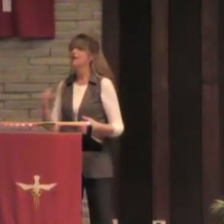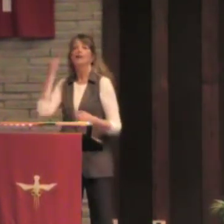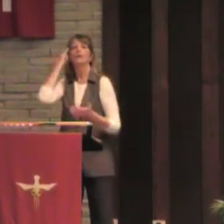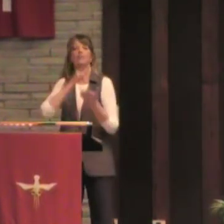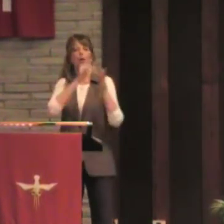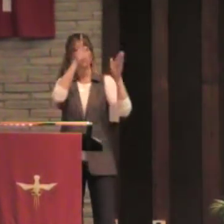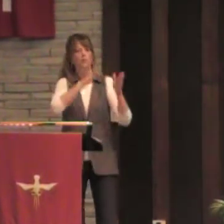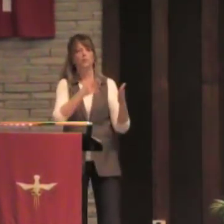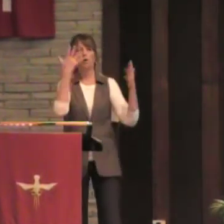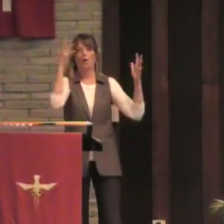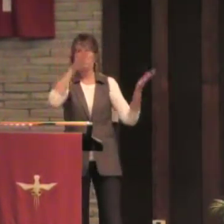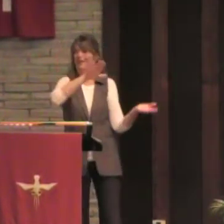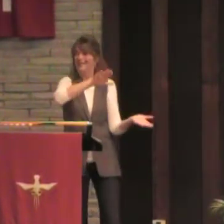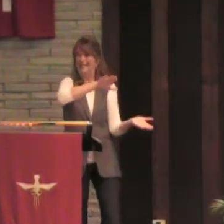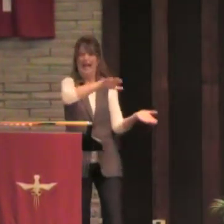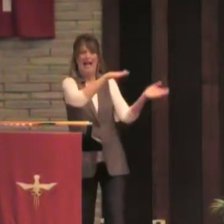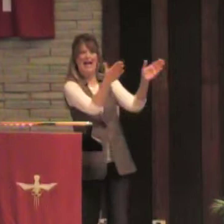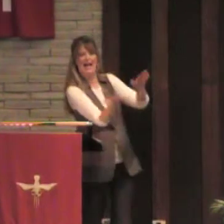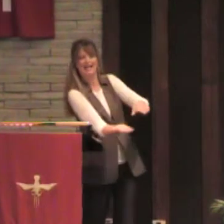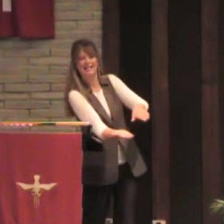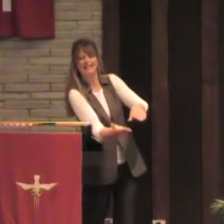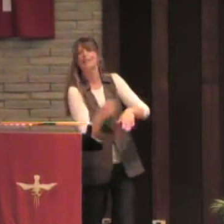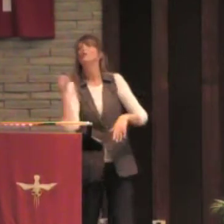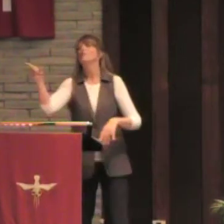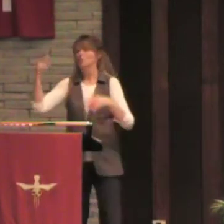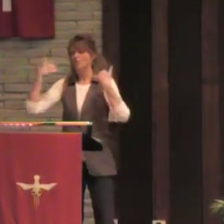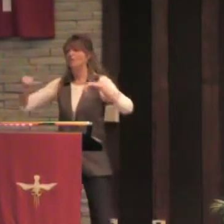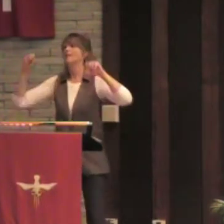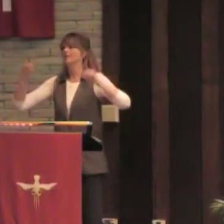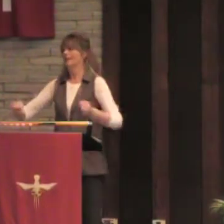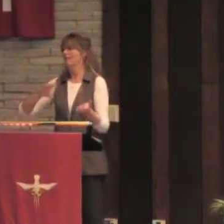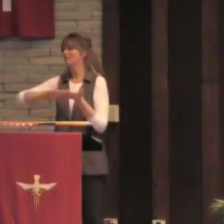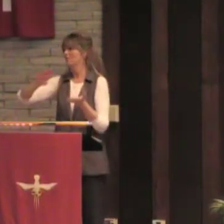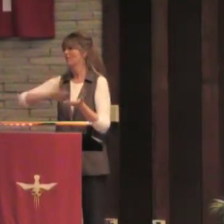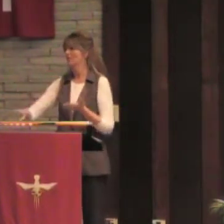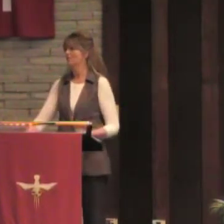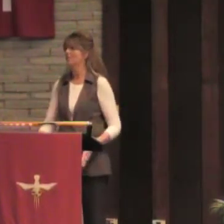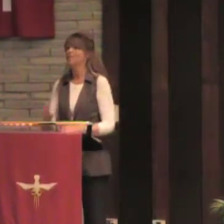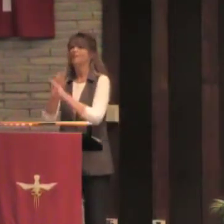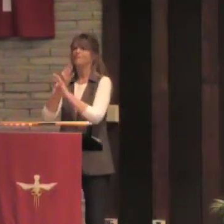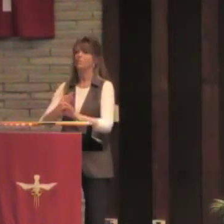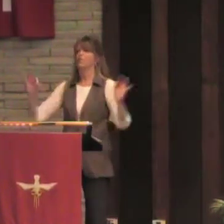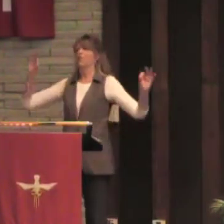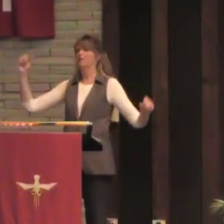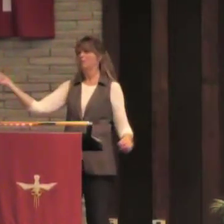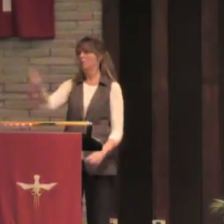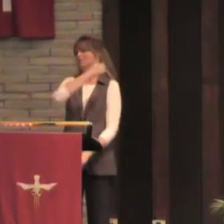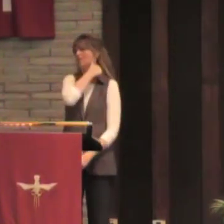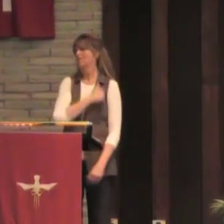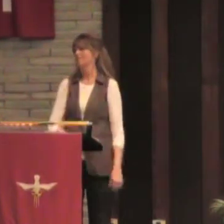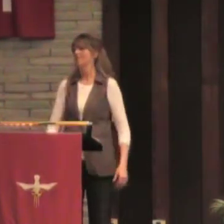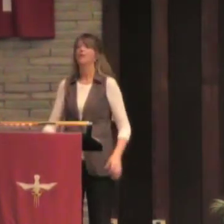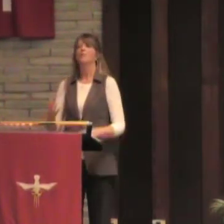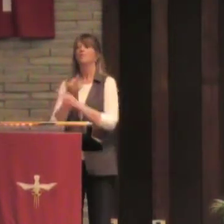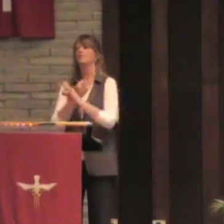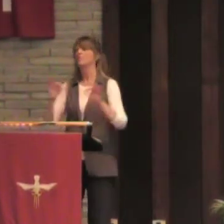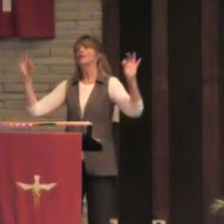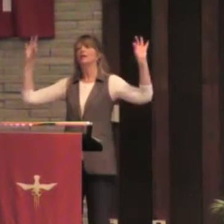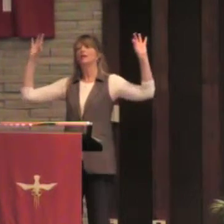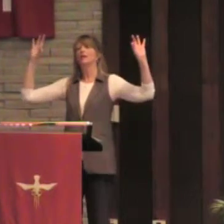them. And if the person has already passed away, you can still forgive them and free